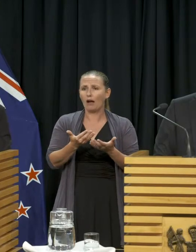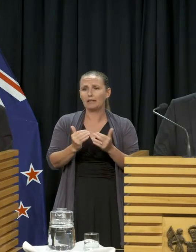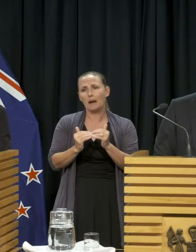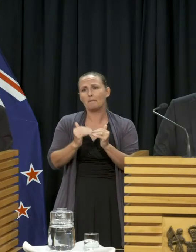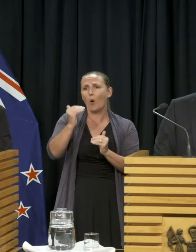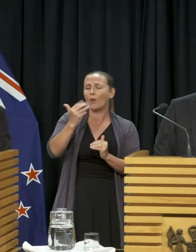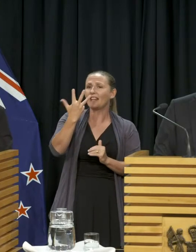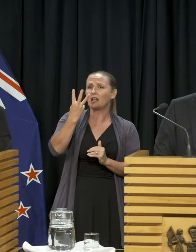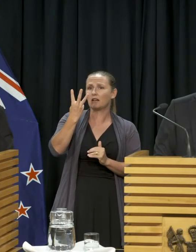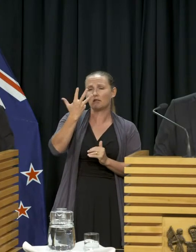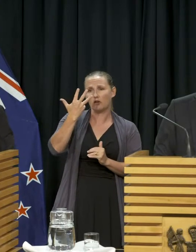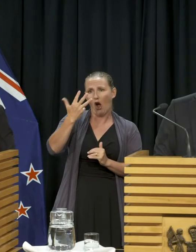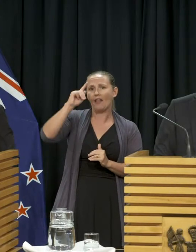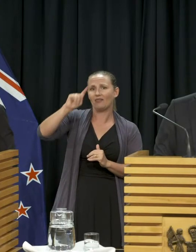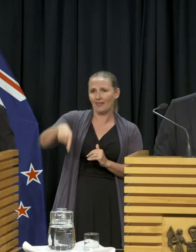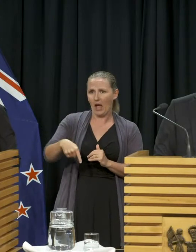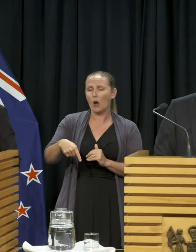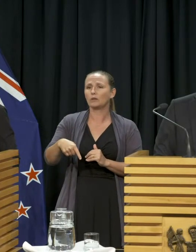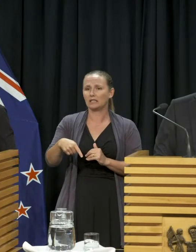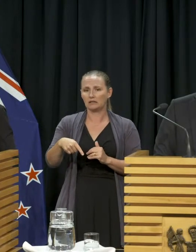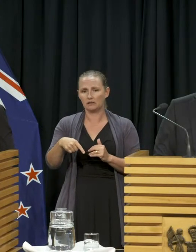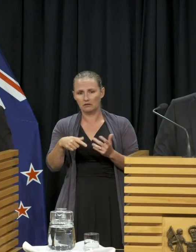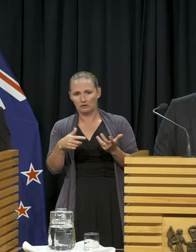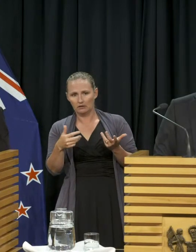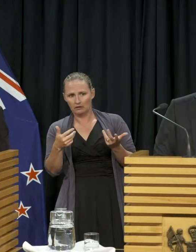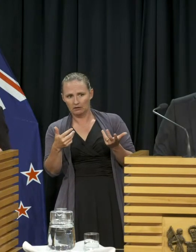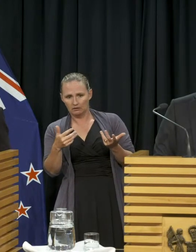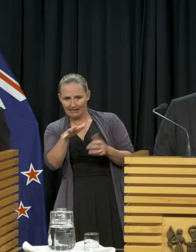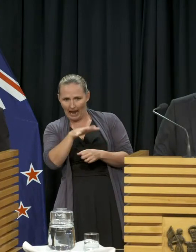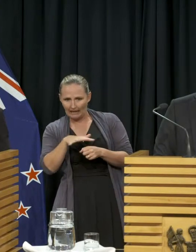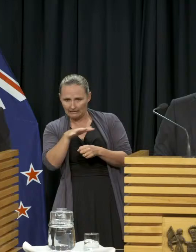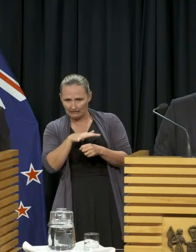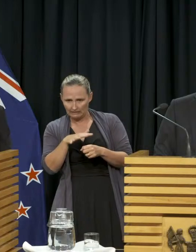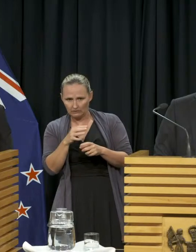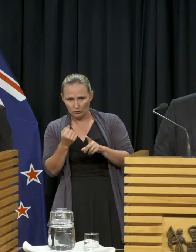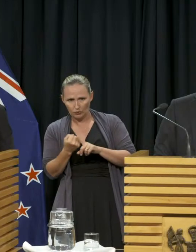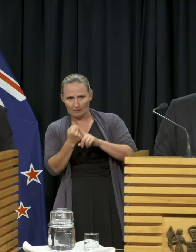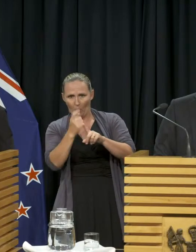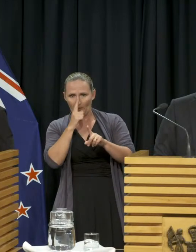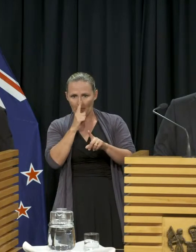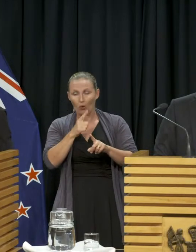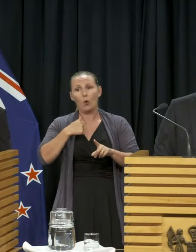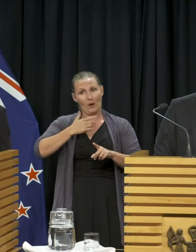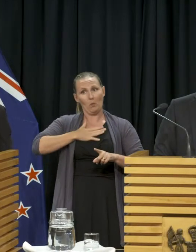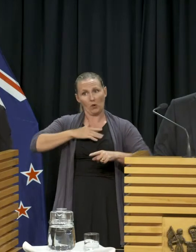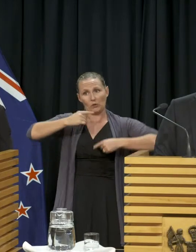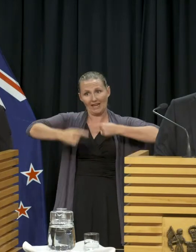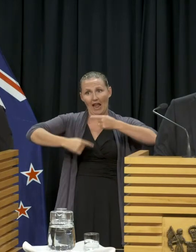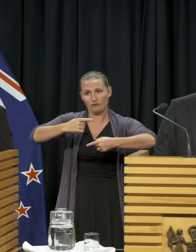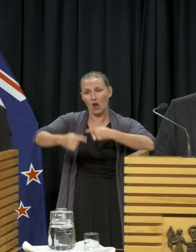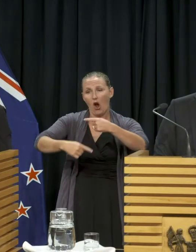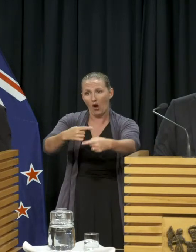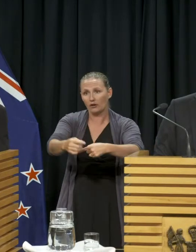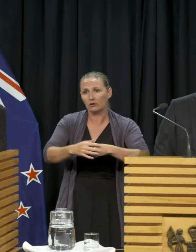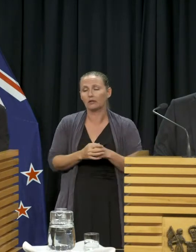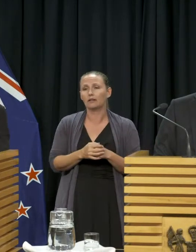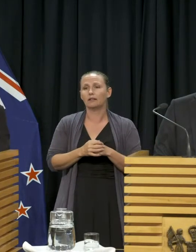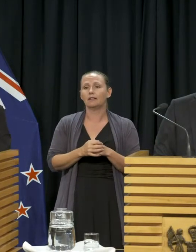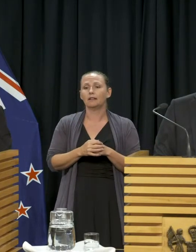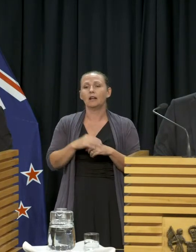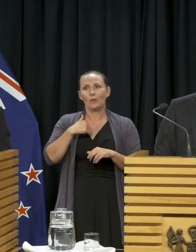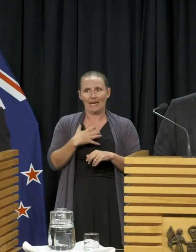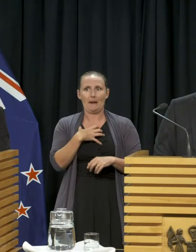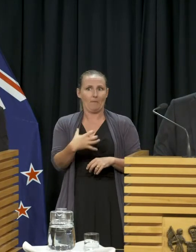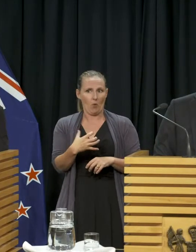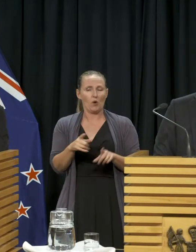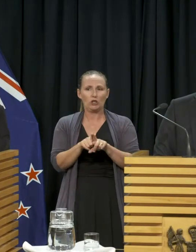cases of interaction to support people who need it when they need it most. We do want to keep that rollout going and we do want to pick up the pace of that, but unfortunately the Ministry of